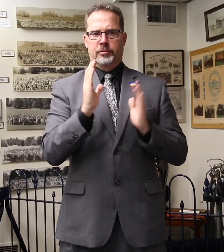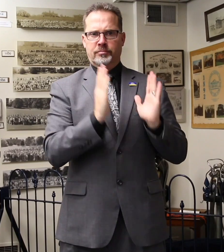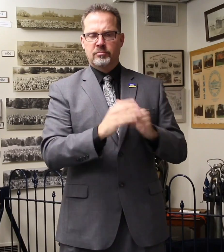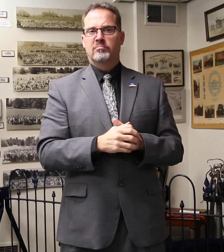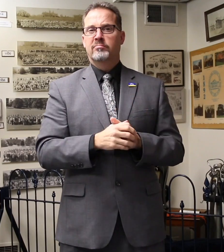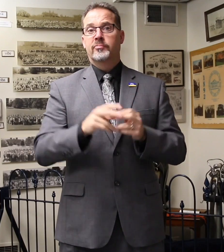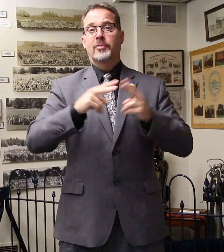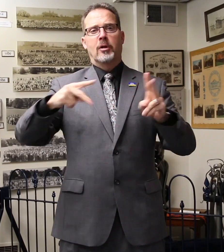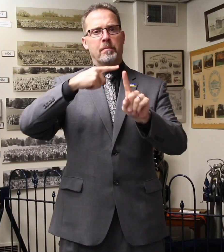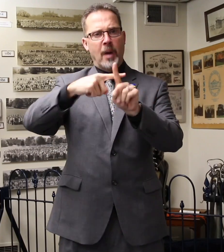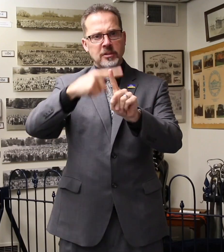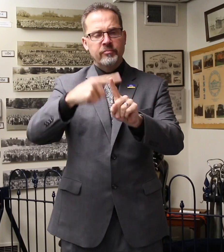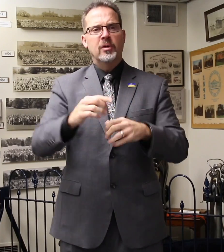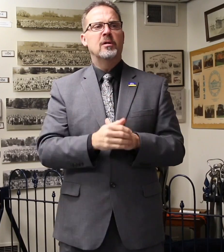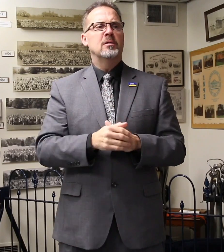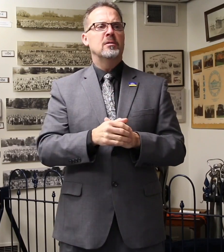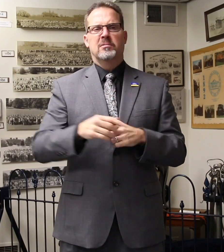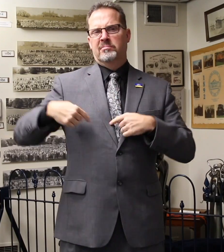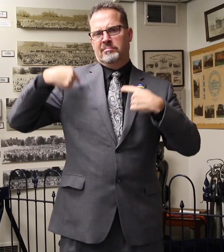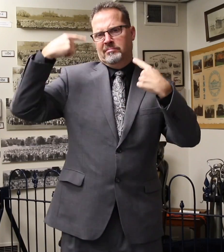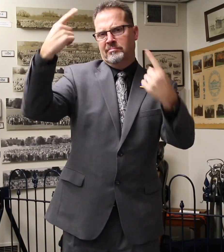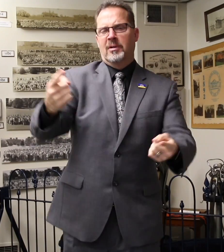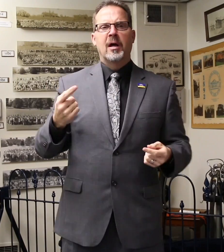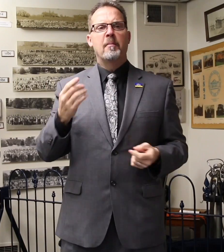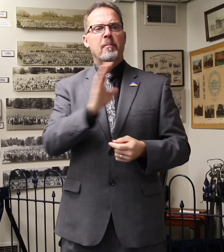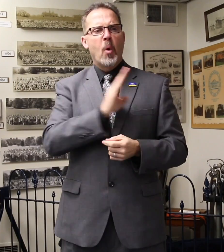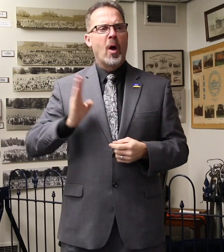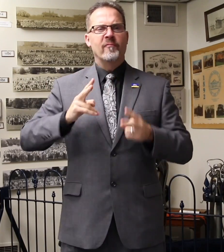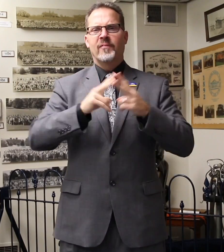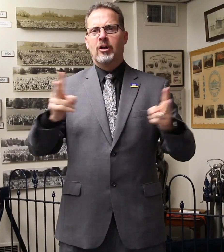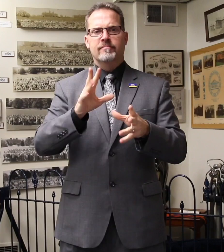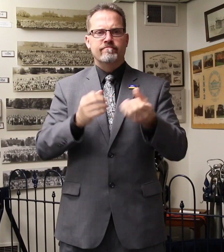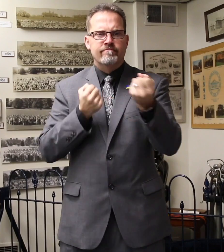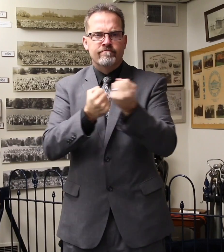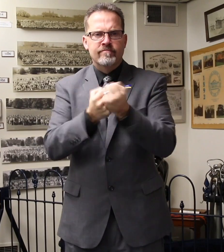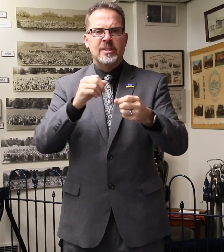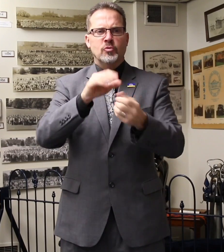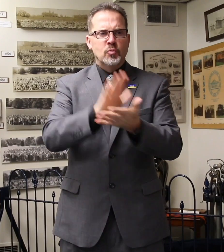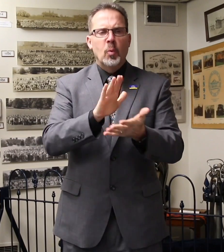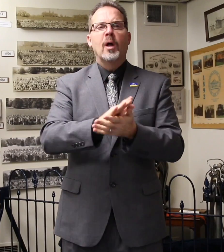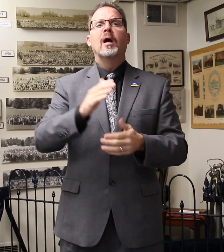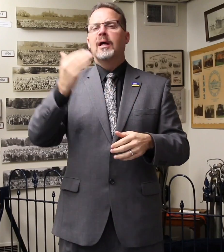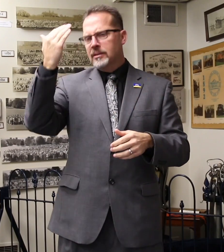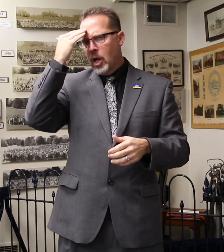December. They were both very positive, and the board has been and continues to be very supportive of the